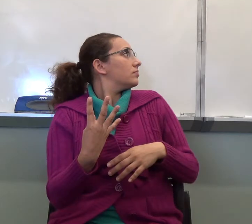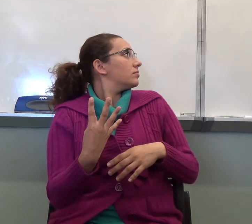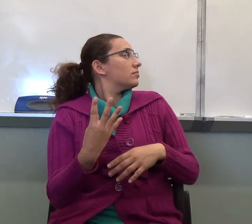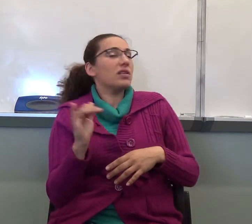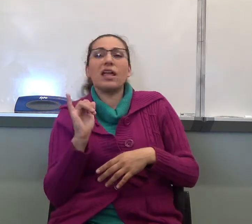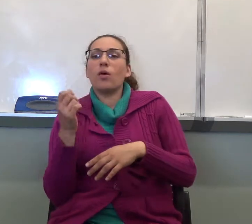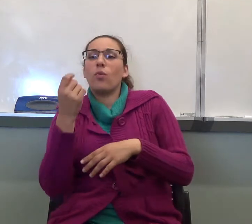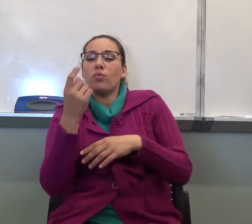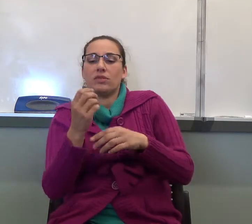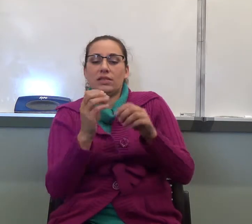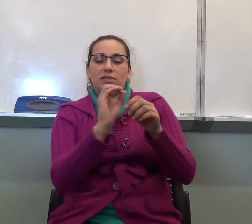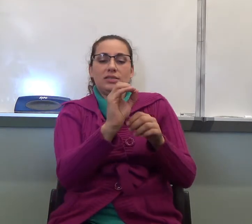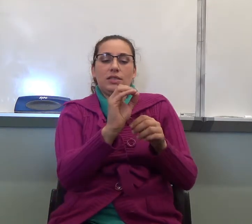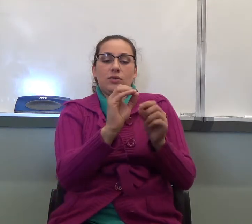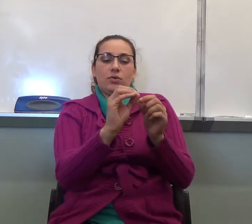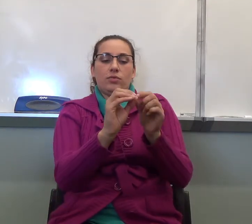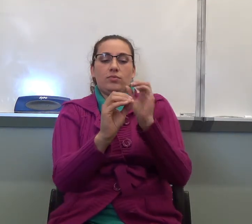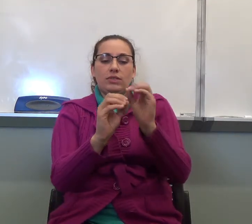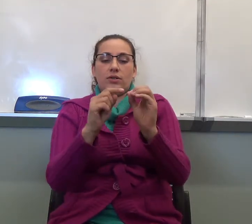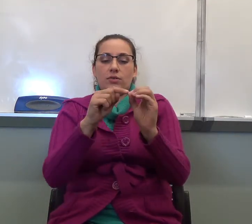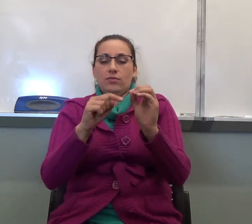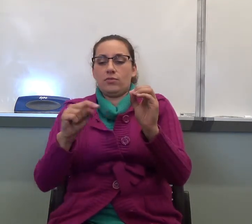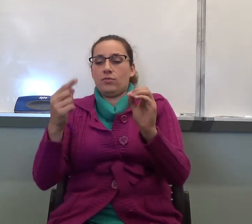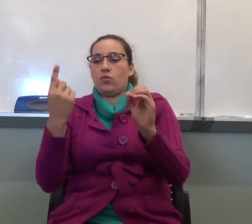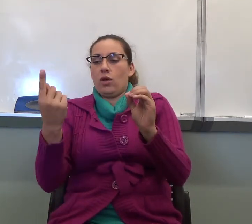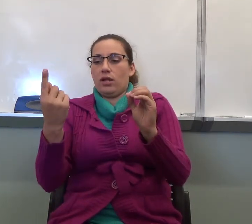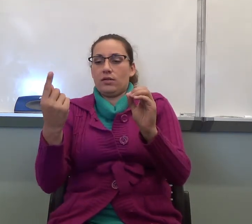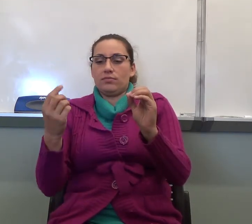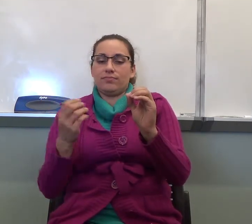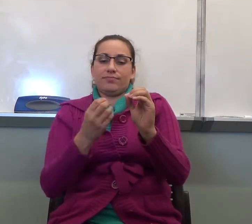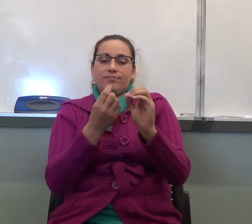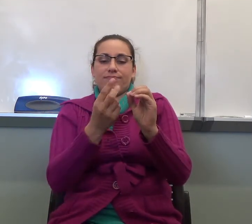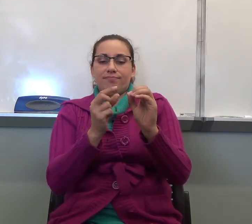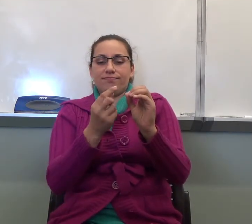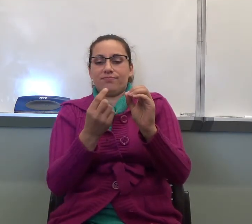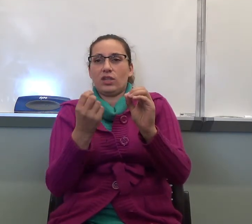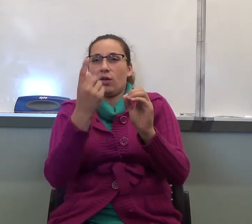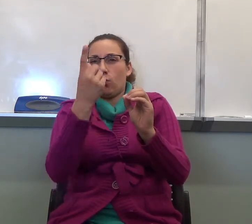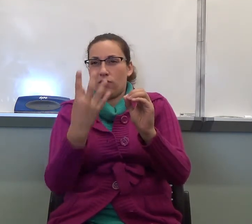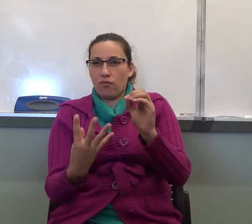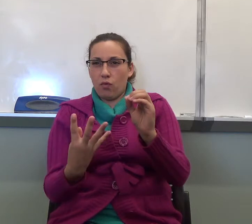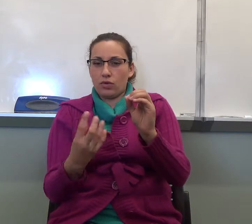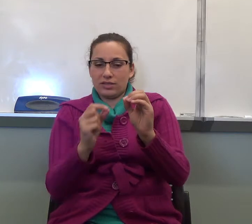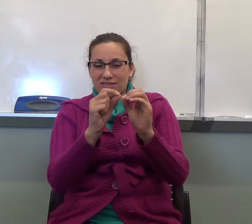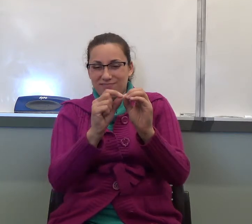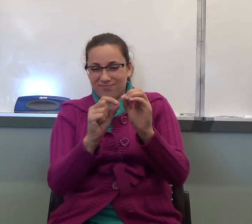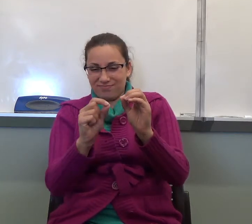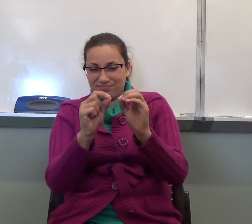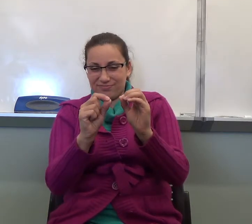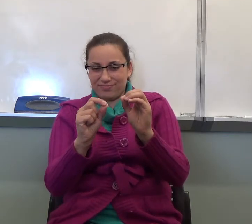way between 0 and 1. In decimal form, that would be 0.25 or 0.25.